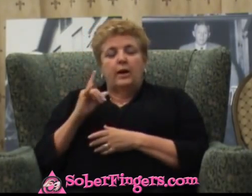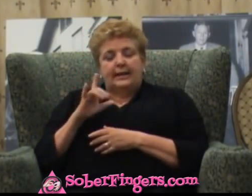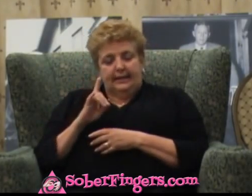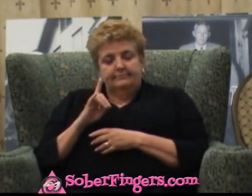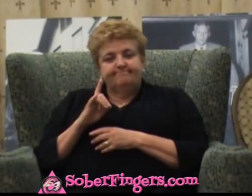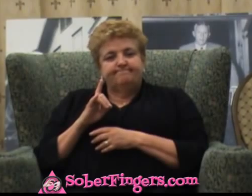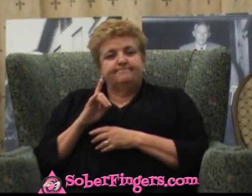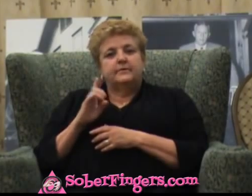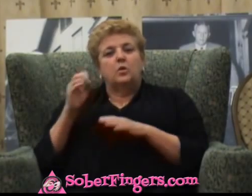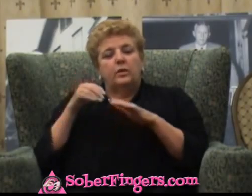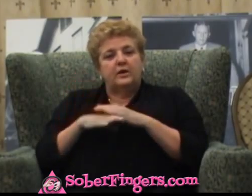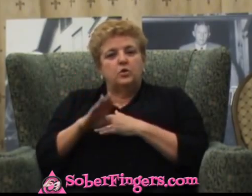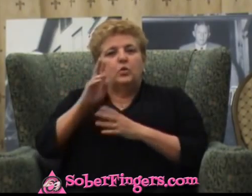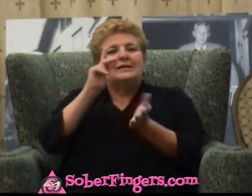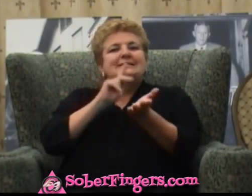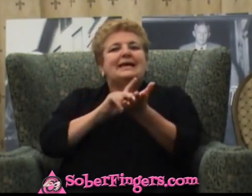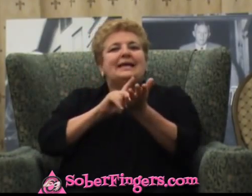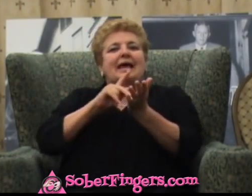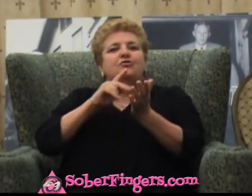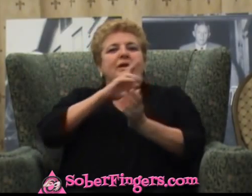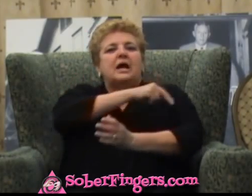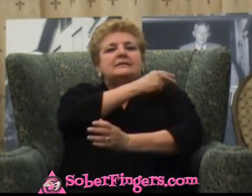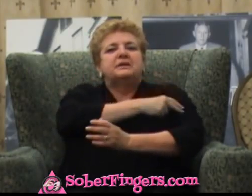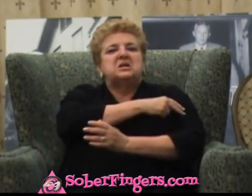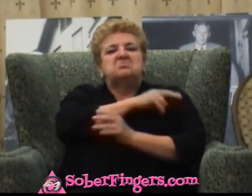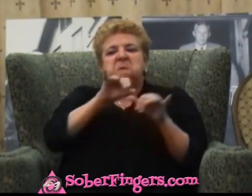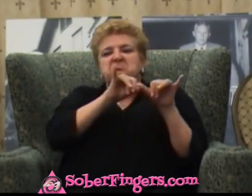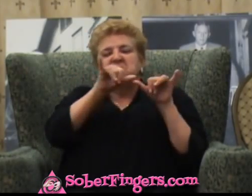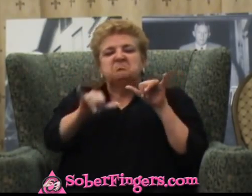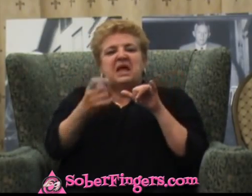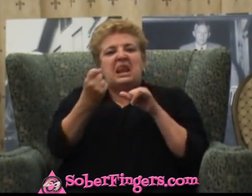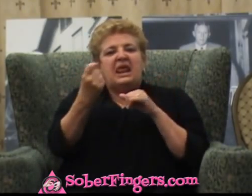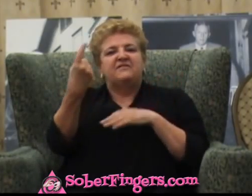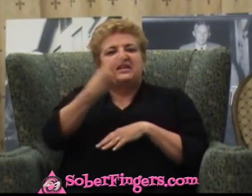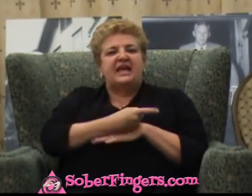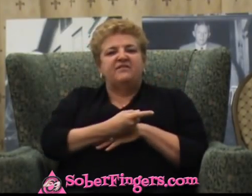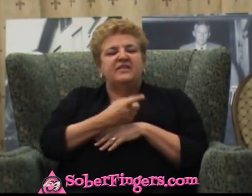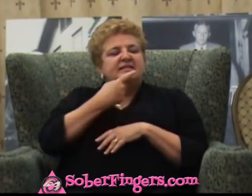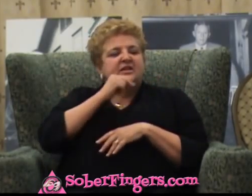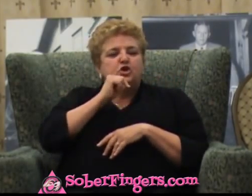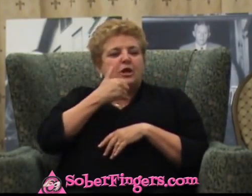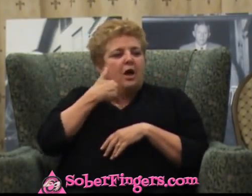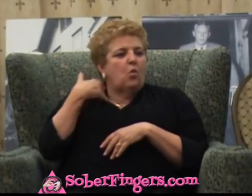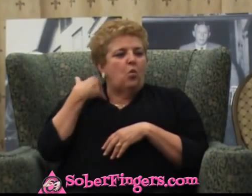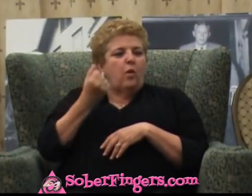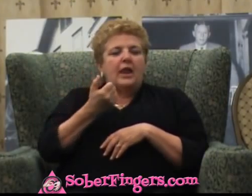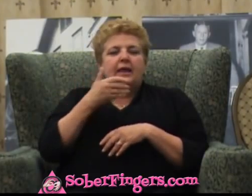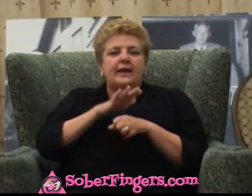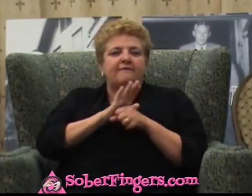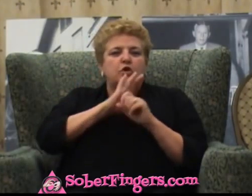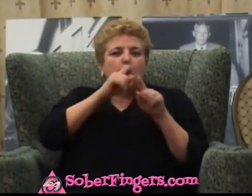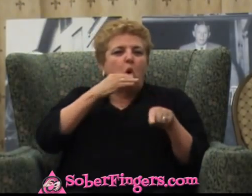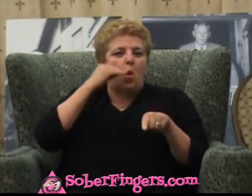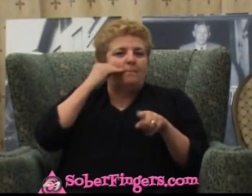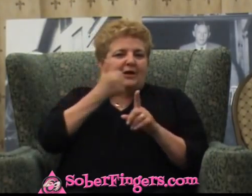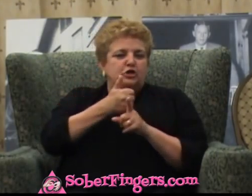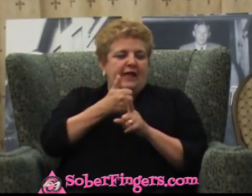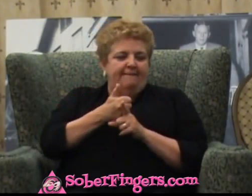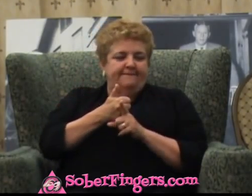a psychiatric unit. They kept me for 11 days. At the end of 11 days, they said, you're not well enough to go home by yourself, Rose. And they were right. And so they made me